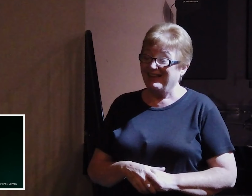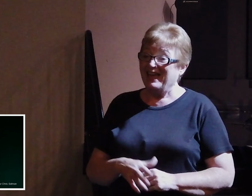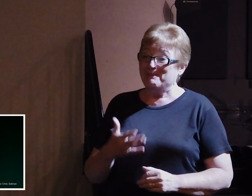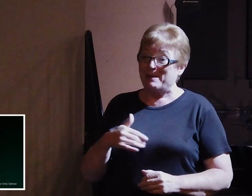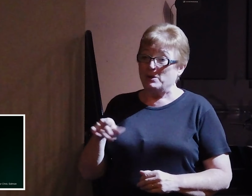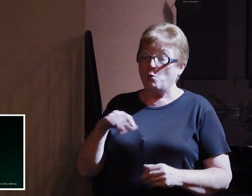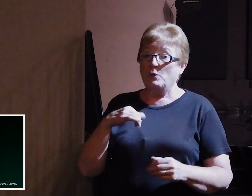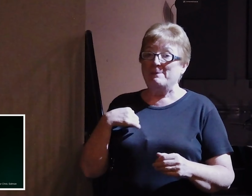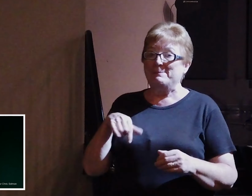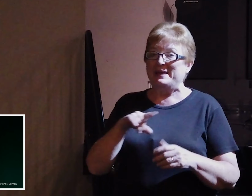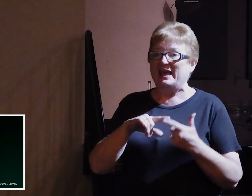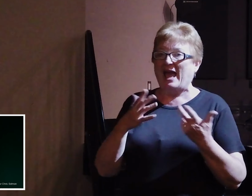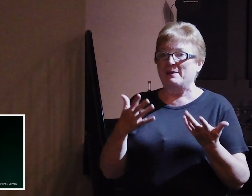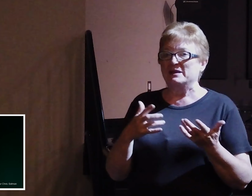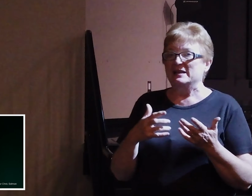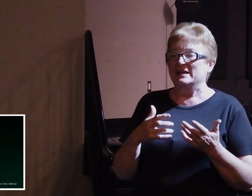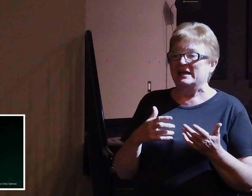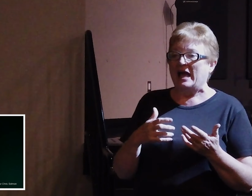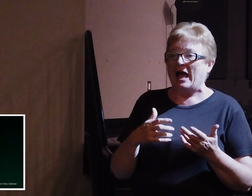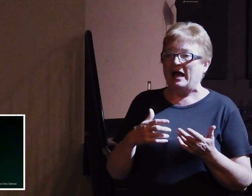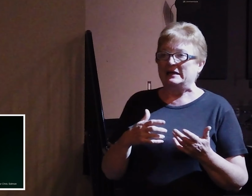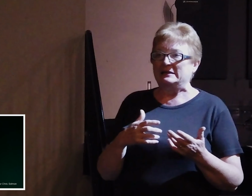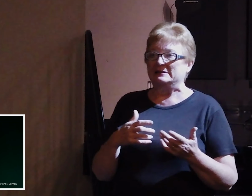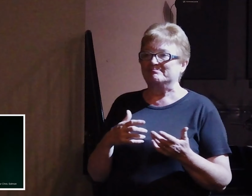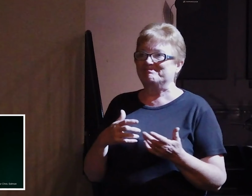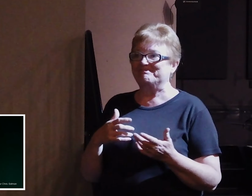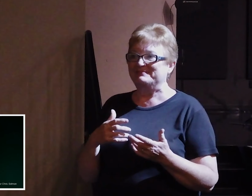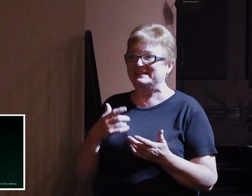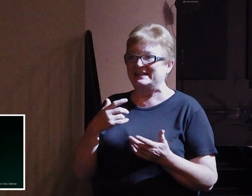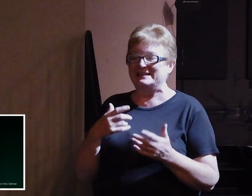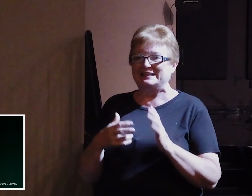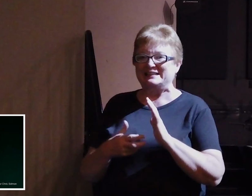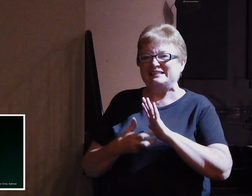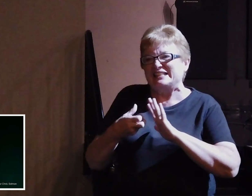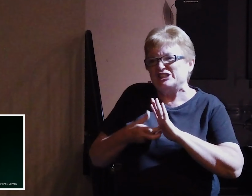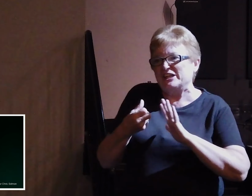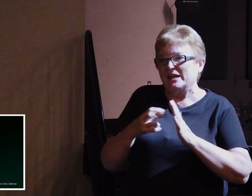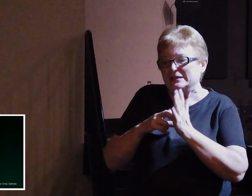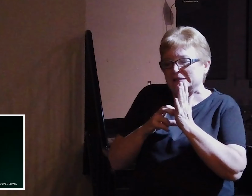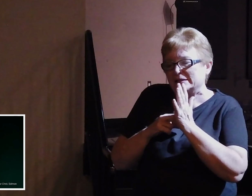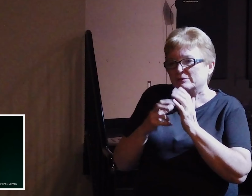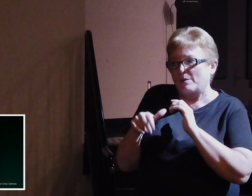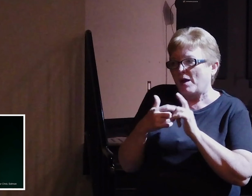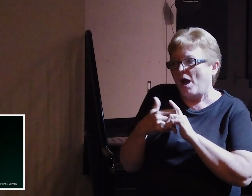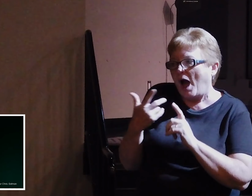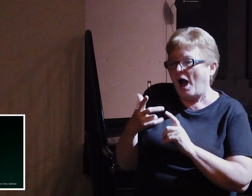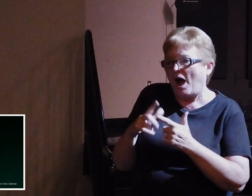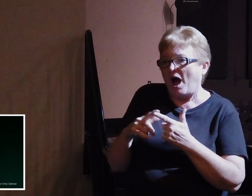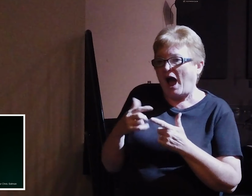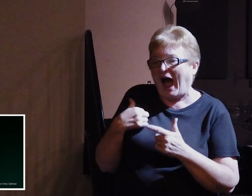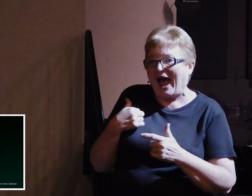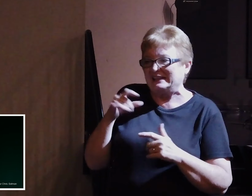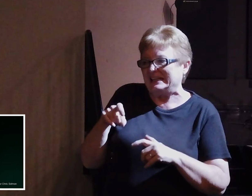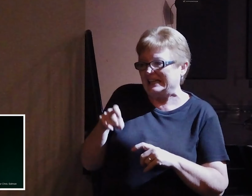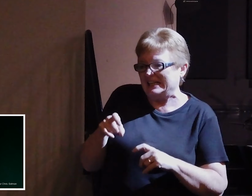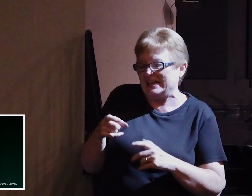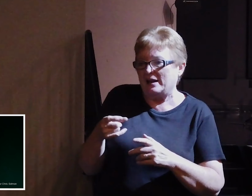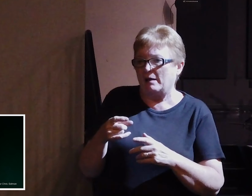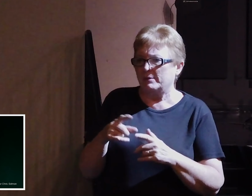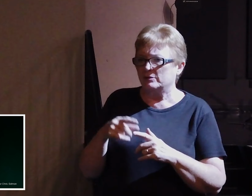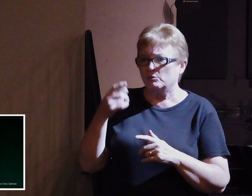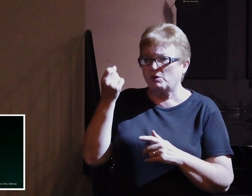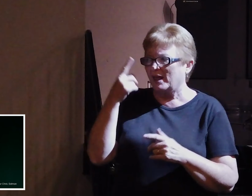stingy thinking the economy was going to go crazy. You're going to lose it all. And you've forgotten that there's actually people in much greater need than you are.